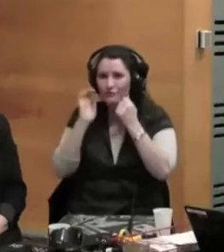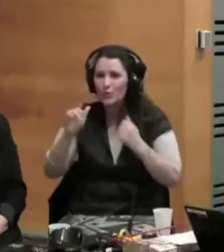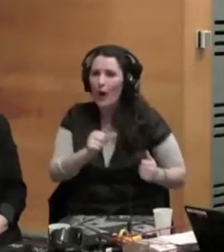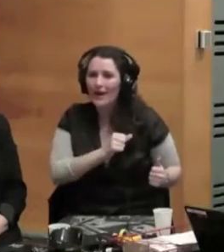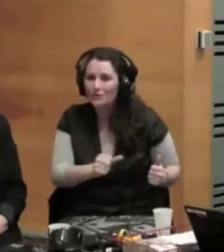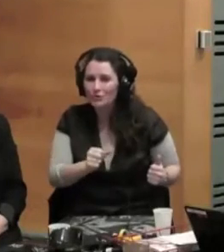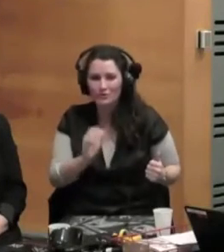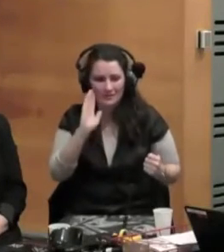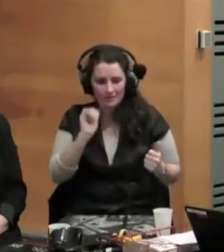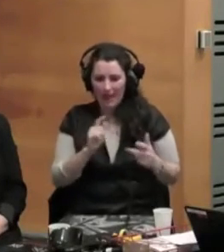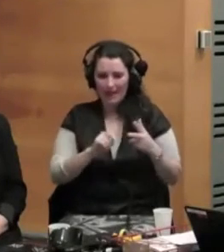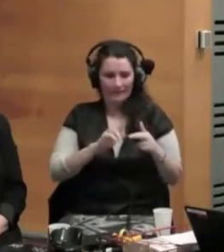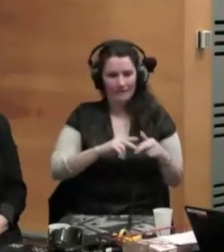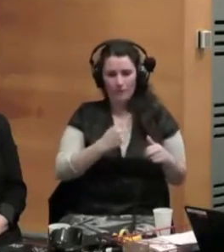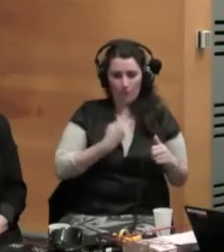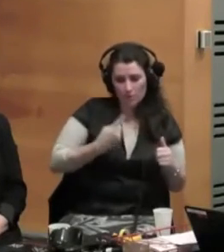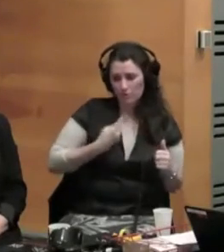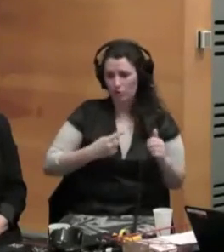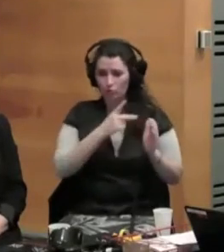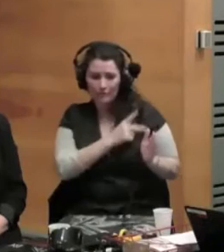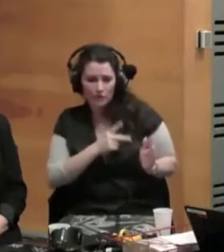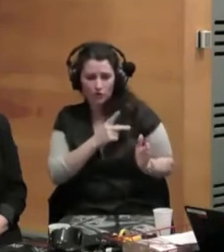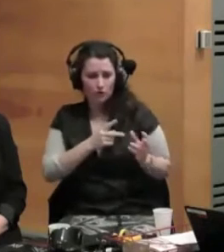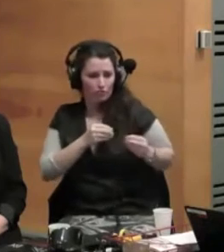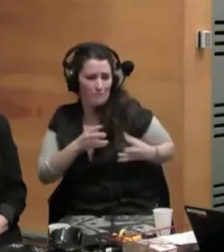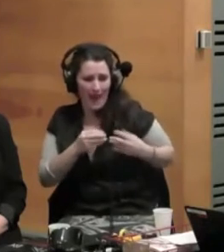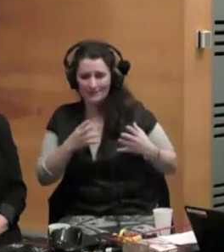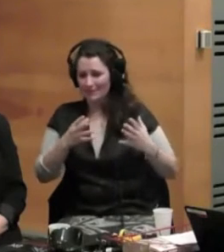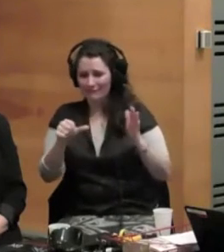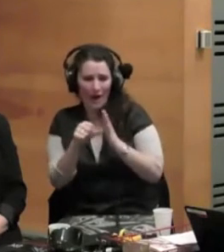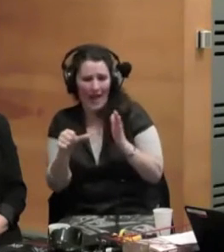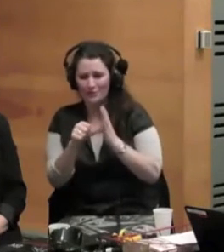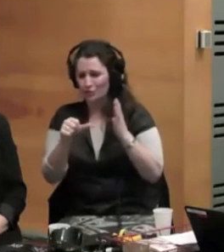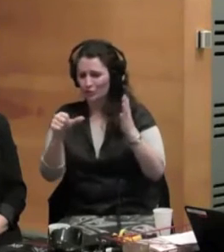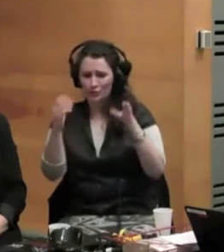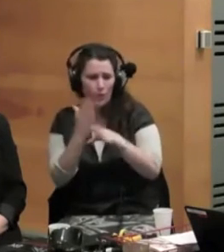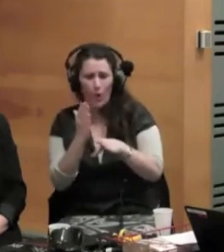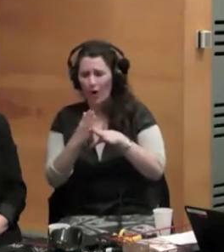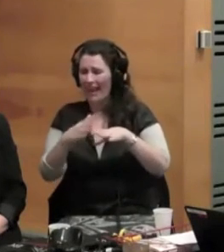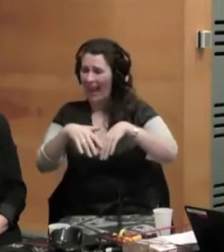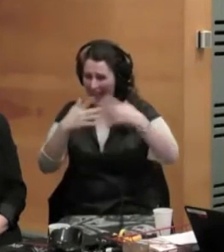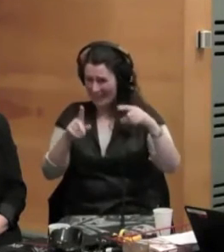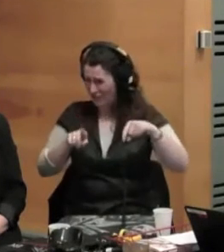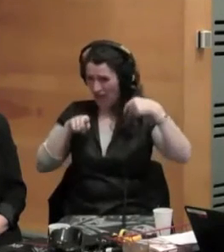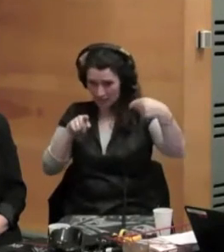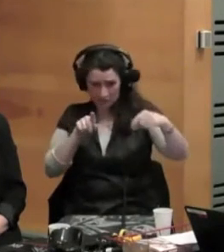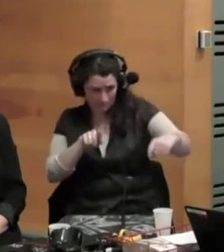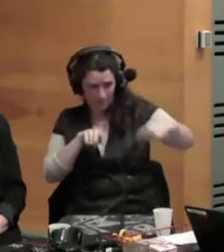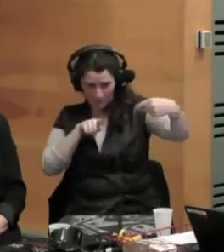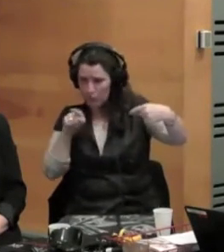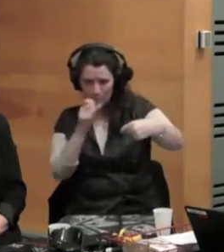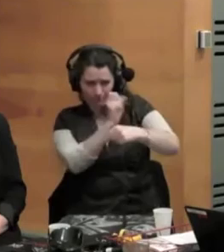personal, professional, romantic, financial, every challenge you tell us in the book that's ever come up, your